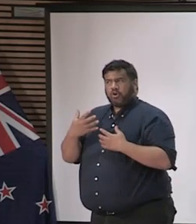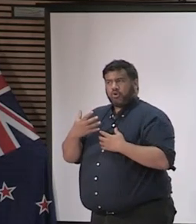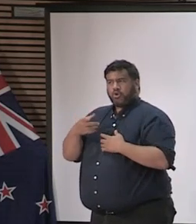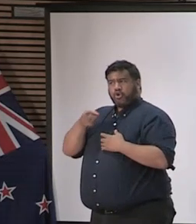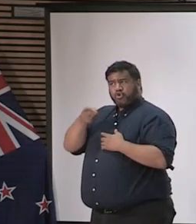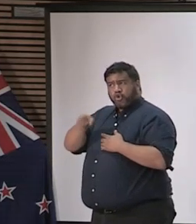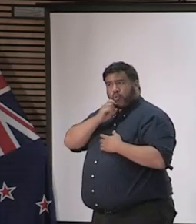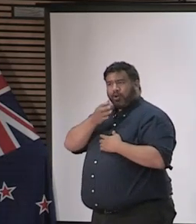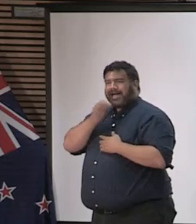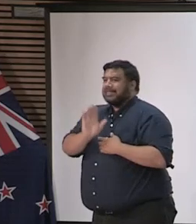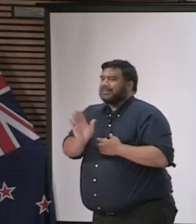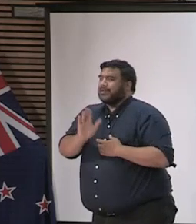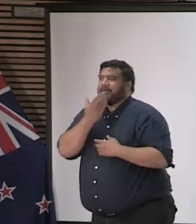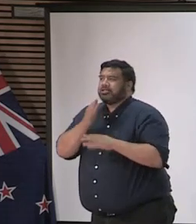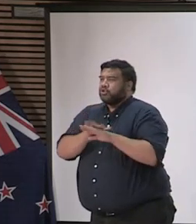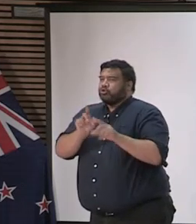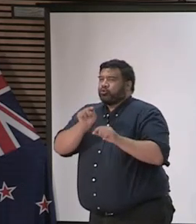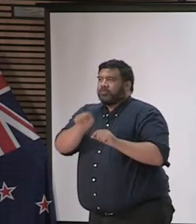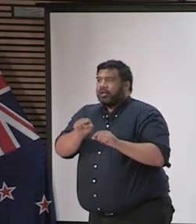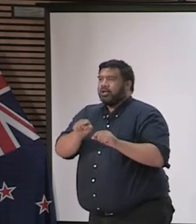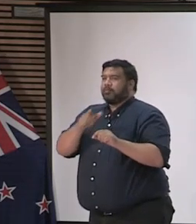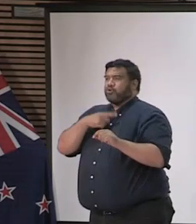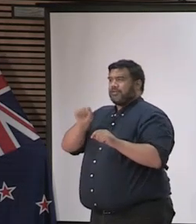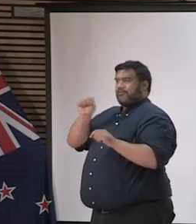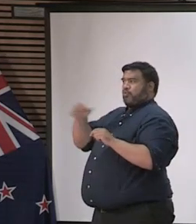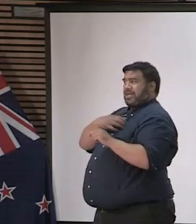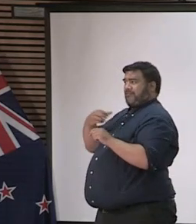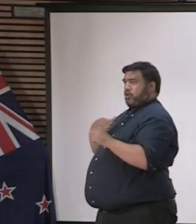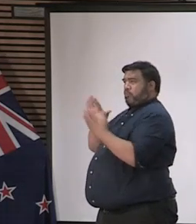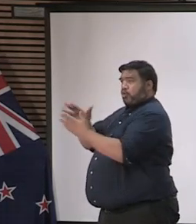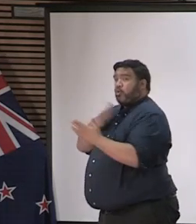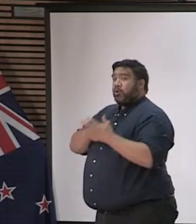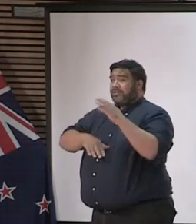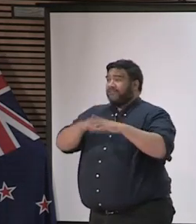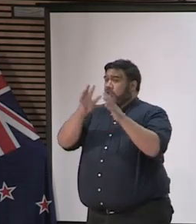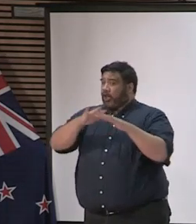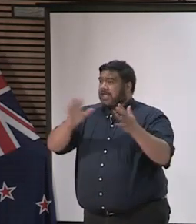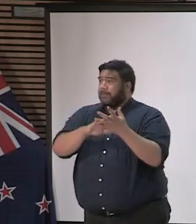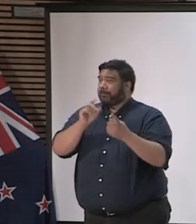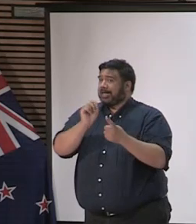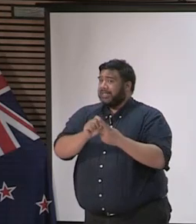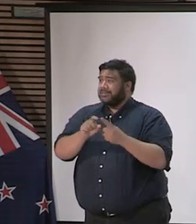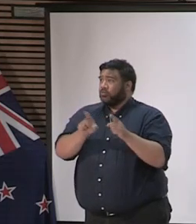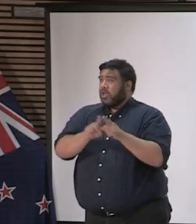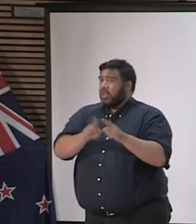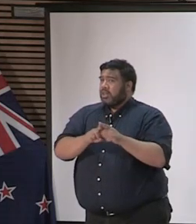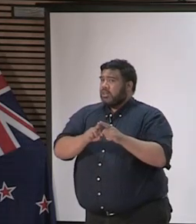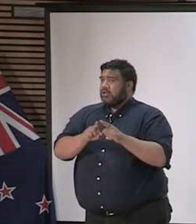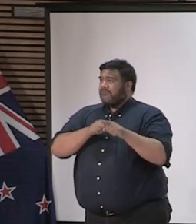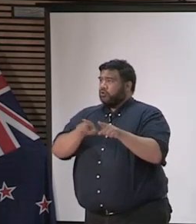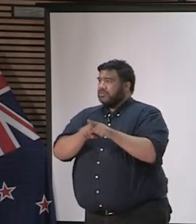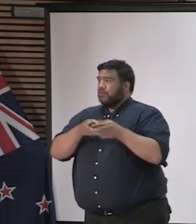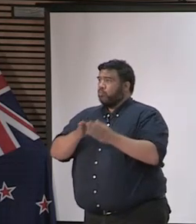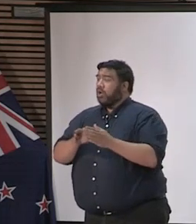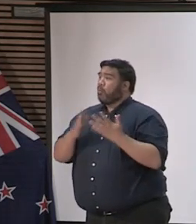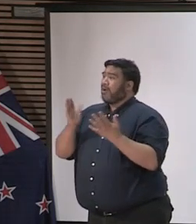that in light of the approach the government is taking? Well, look, I think one of the key messages is MPs aren't just sitting at home doing nothing.